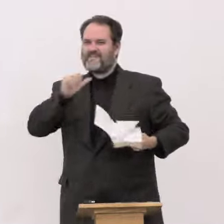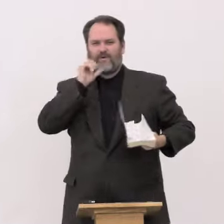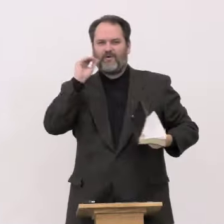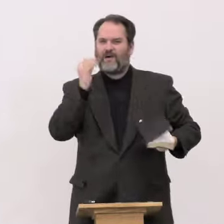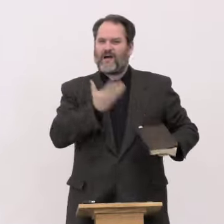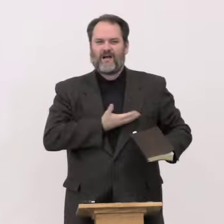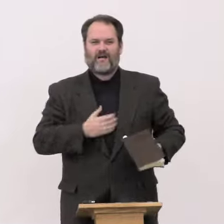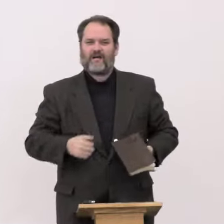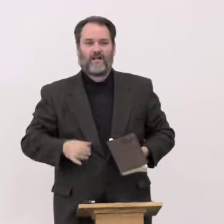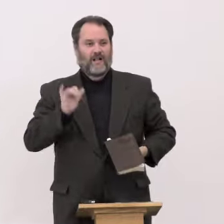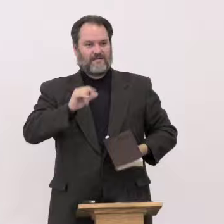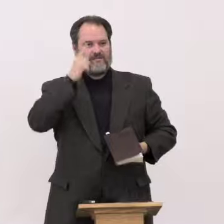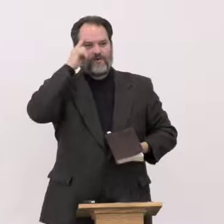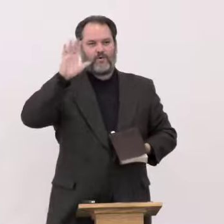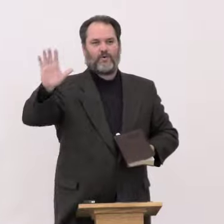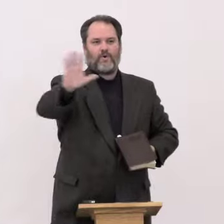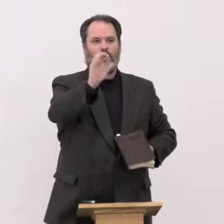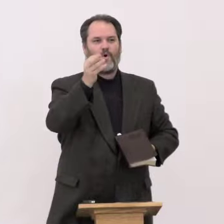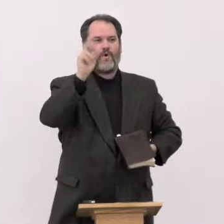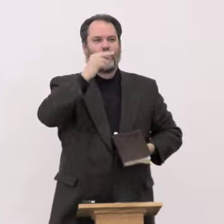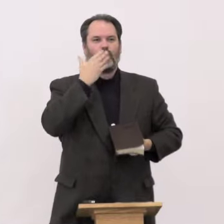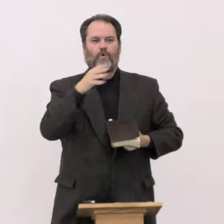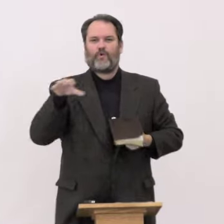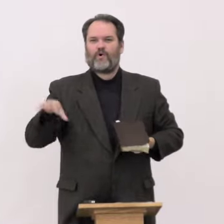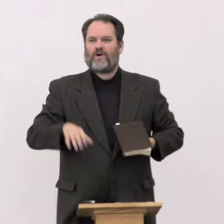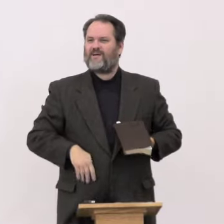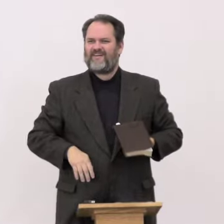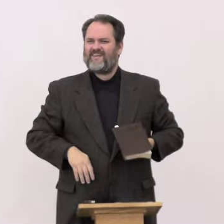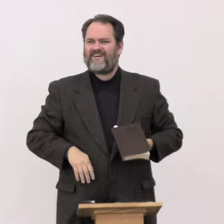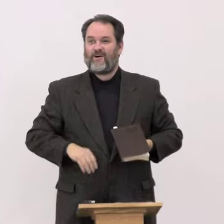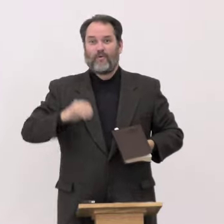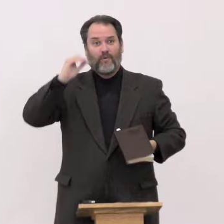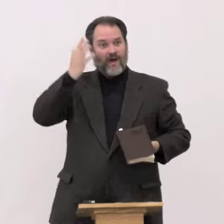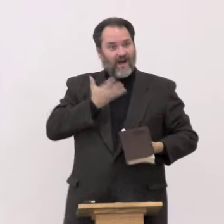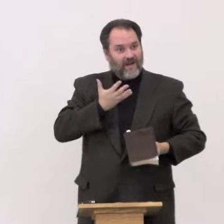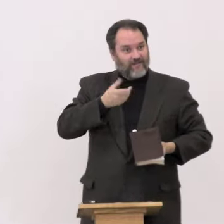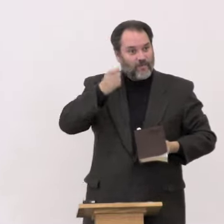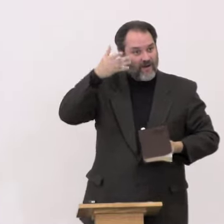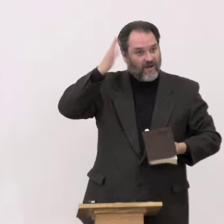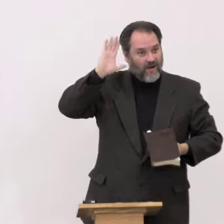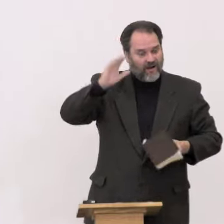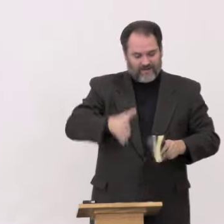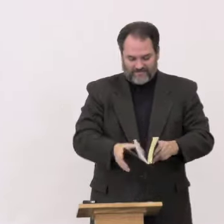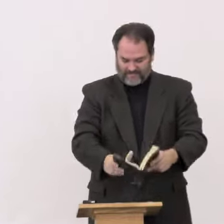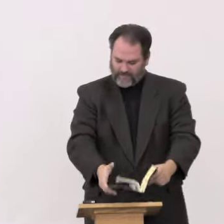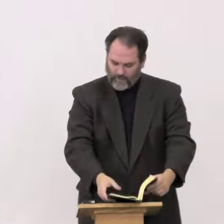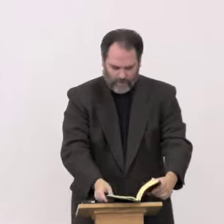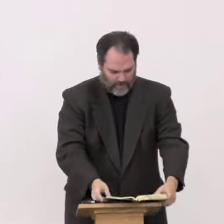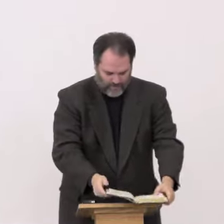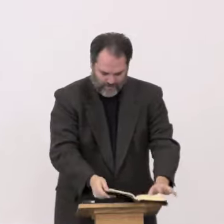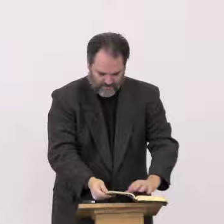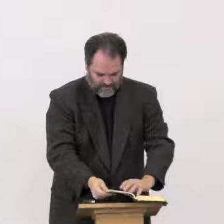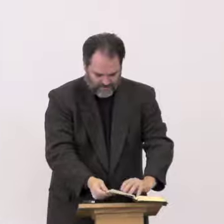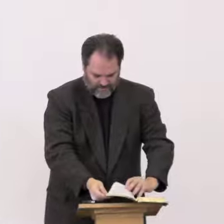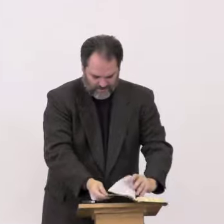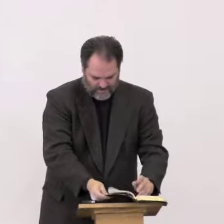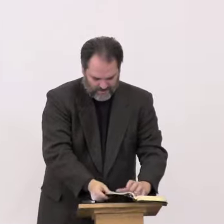Suppose you do good works, and then you have it in your heart. That's some good work is not gonna get you into